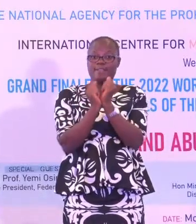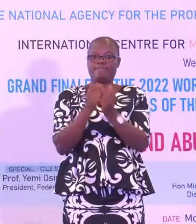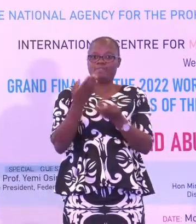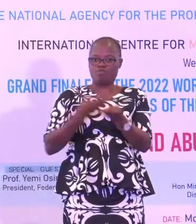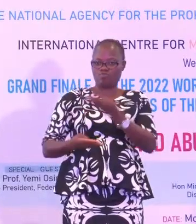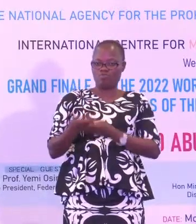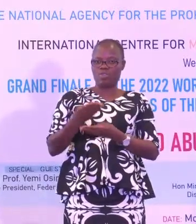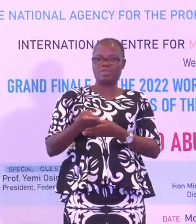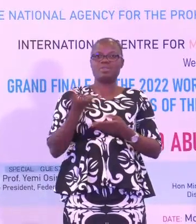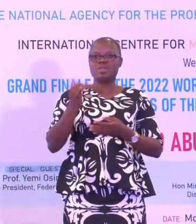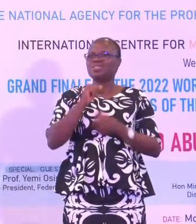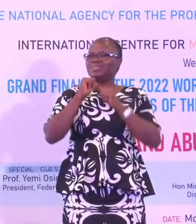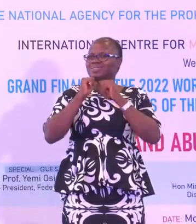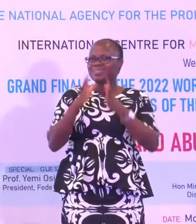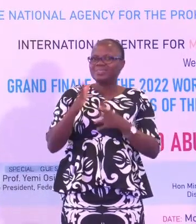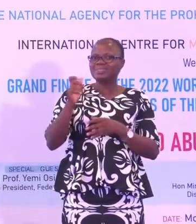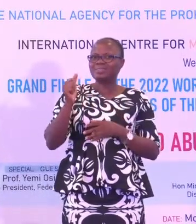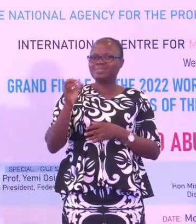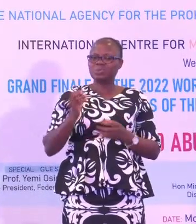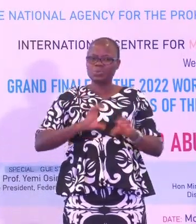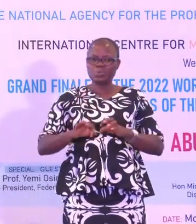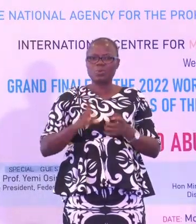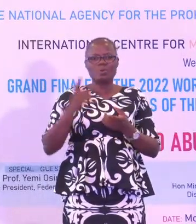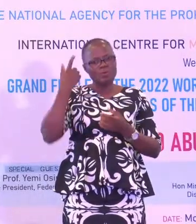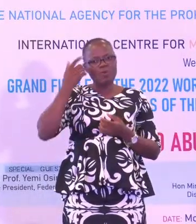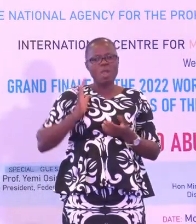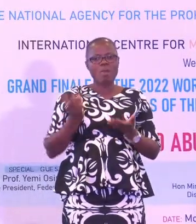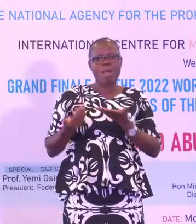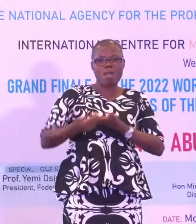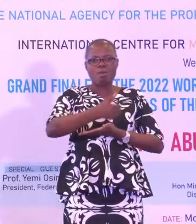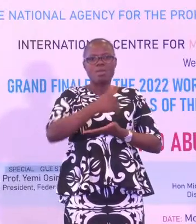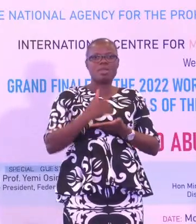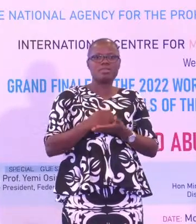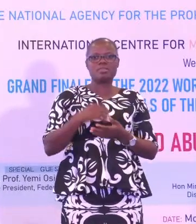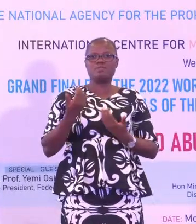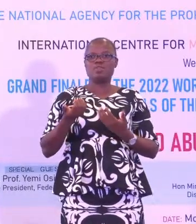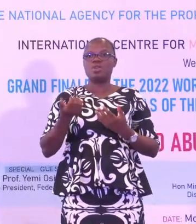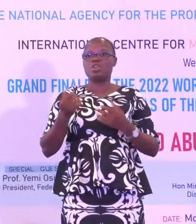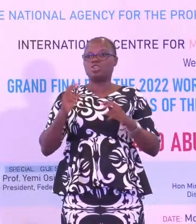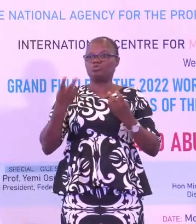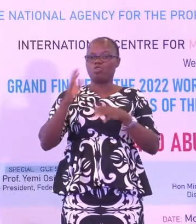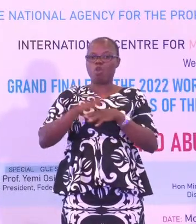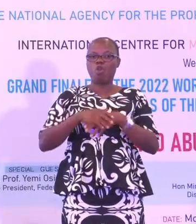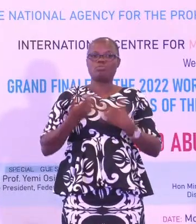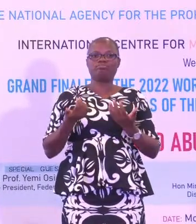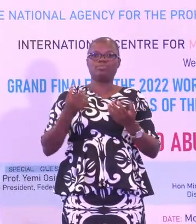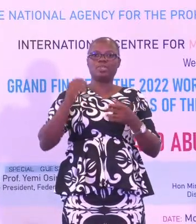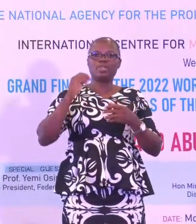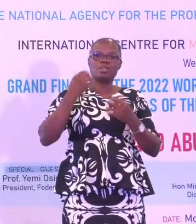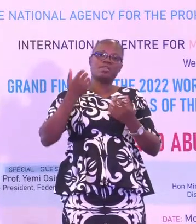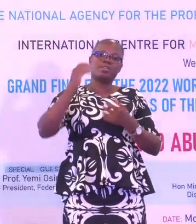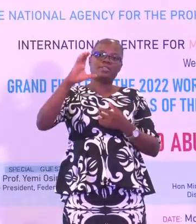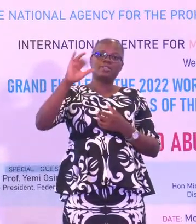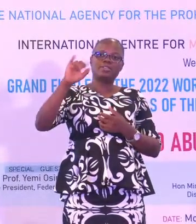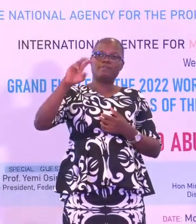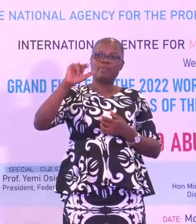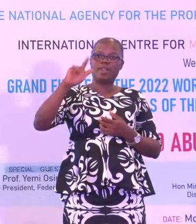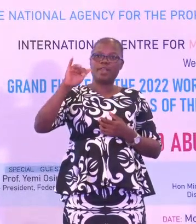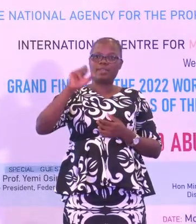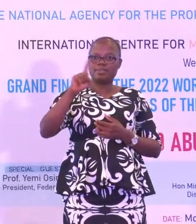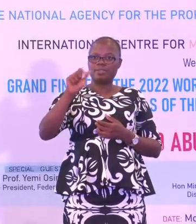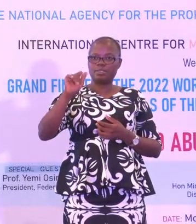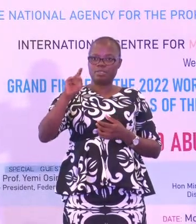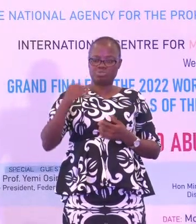nothing so damning for our collective claim to civilization. Let me at this stage